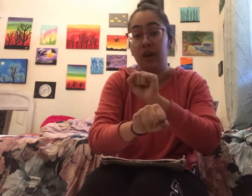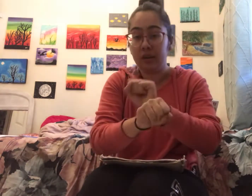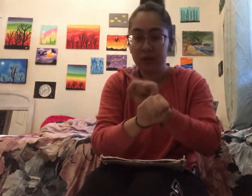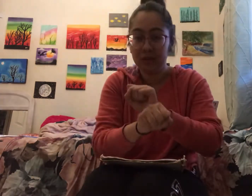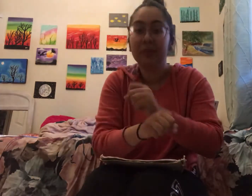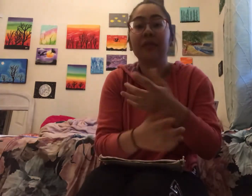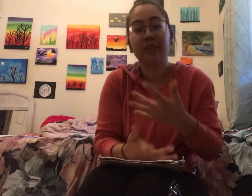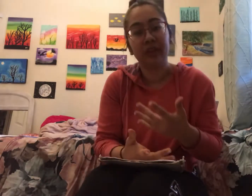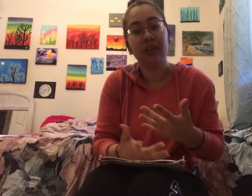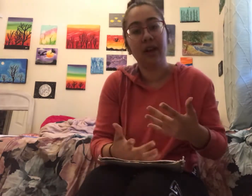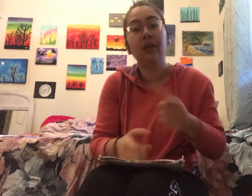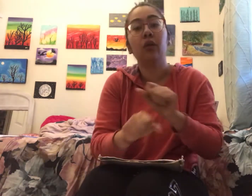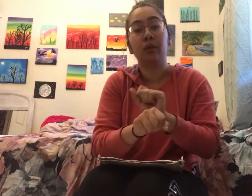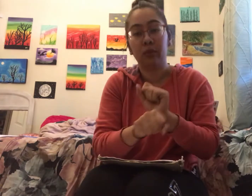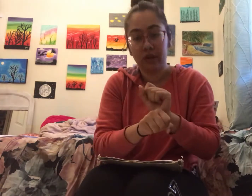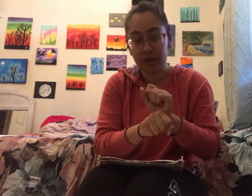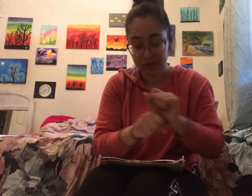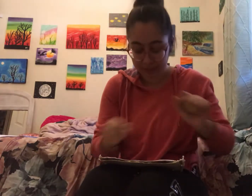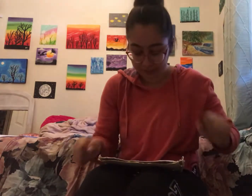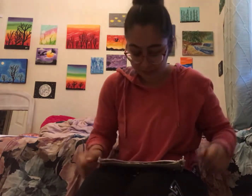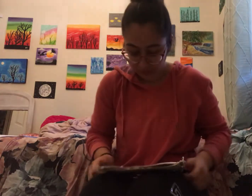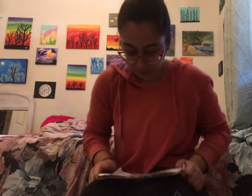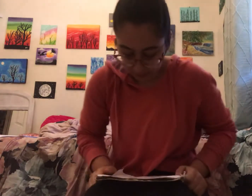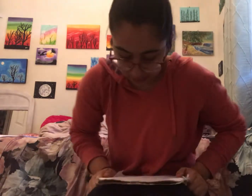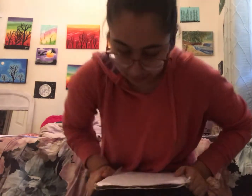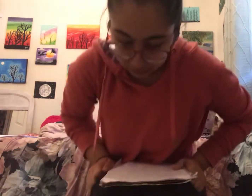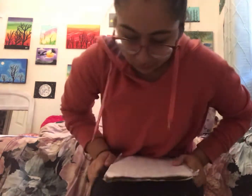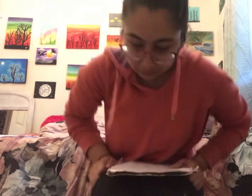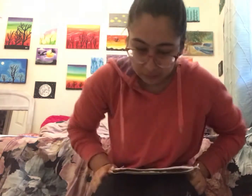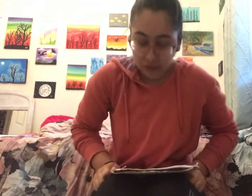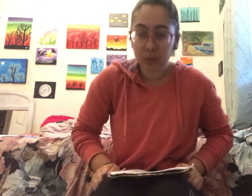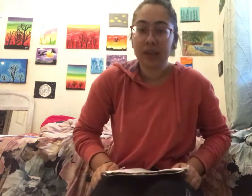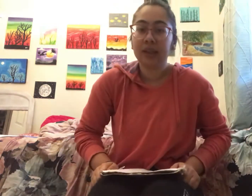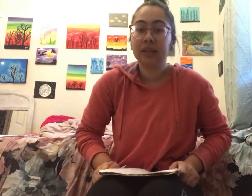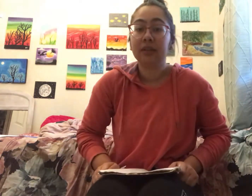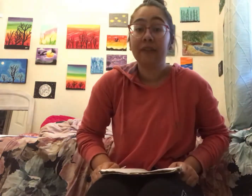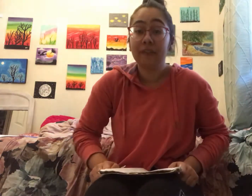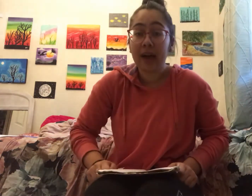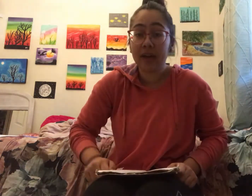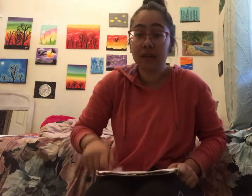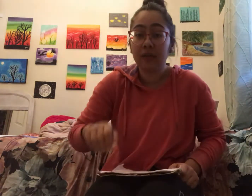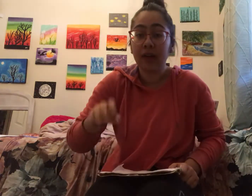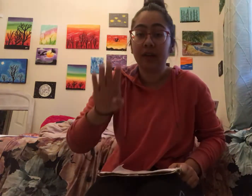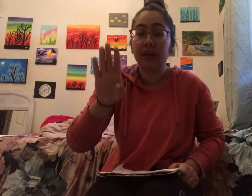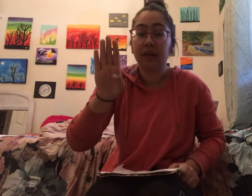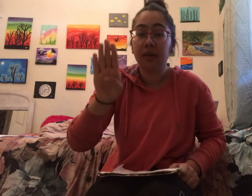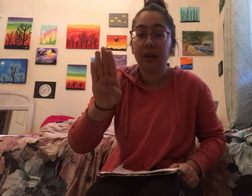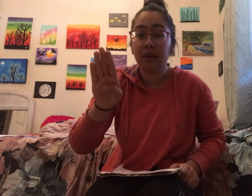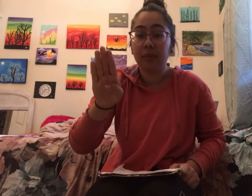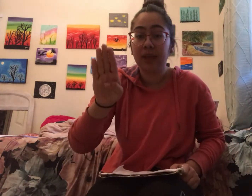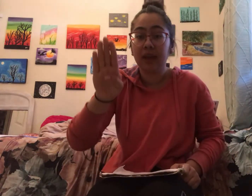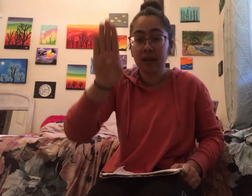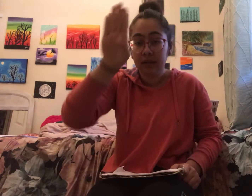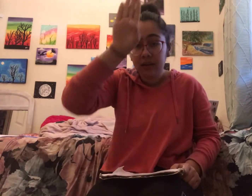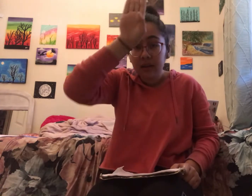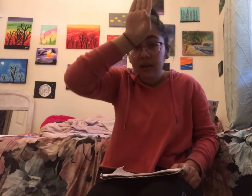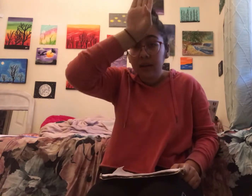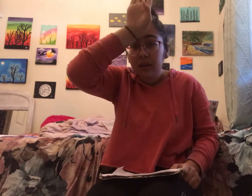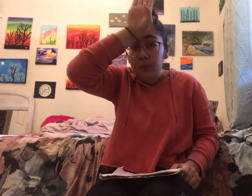jobs, first sign, or work. Okay, so the first one is firefighter. You're gonna make a B, put